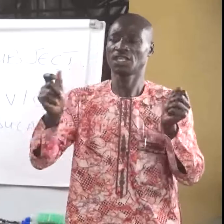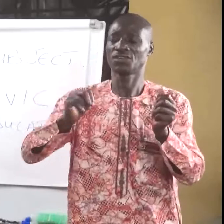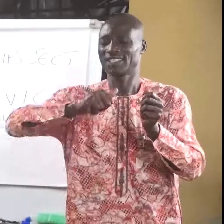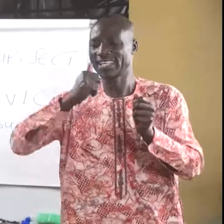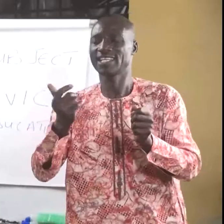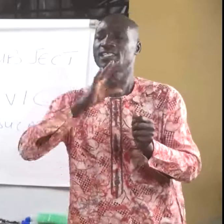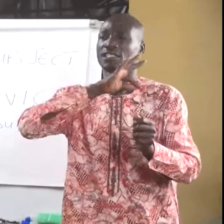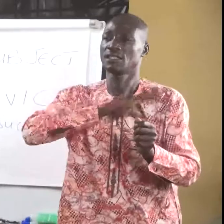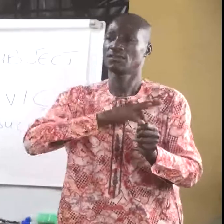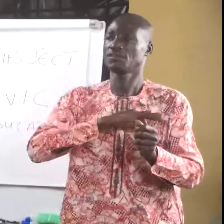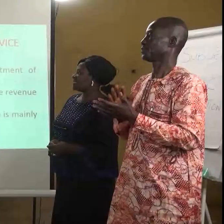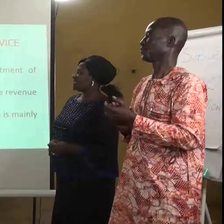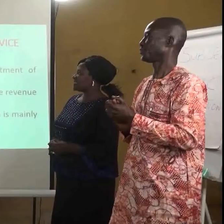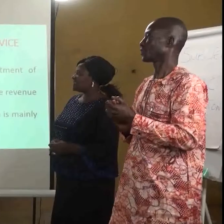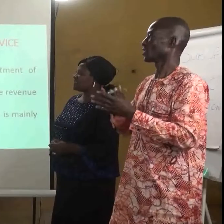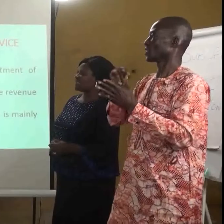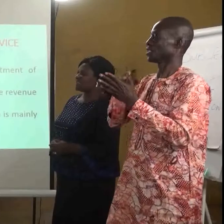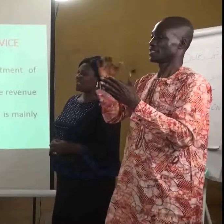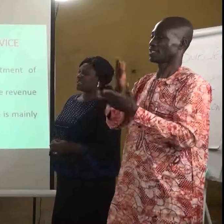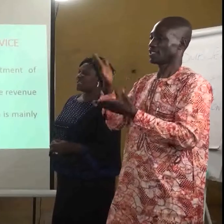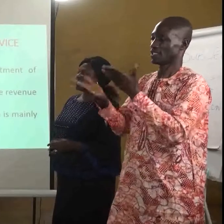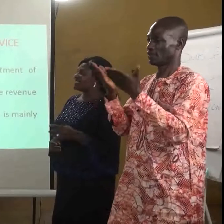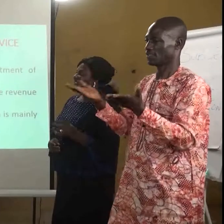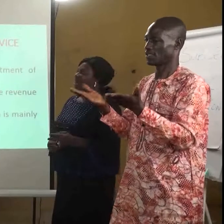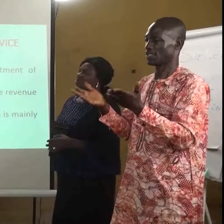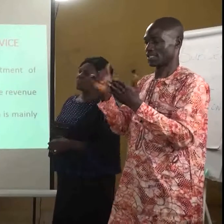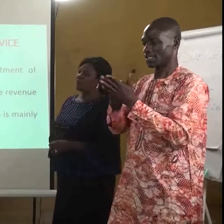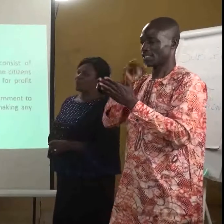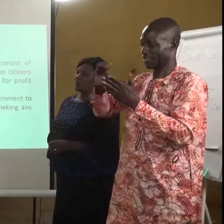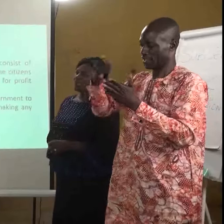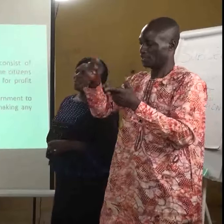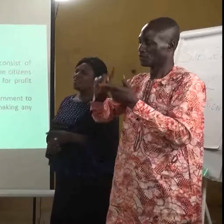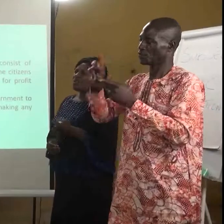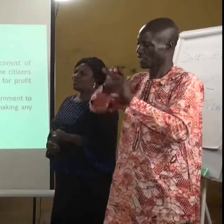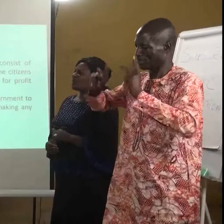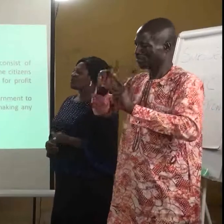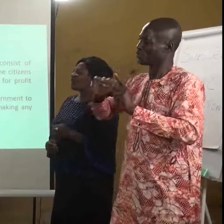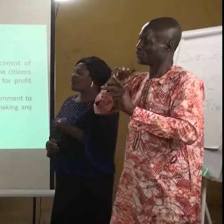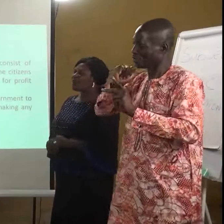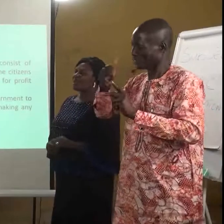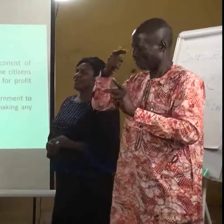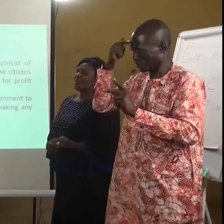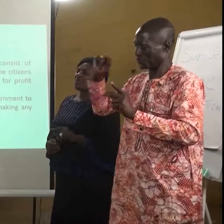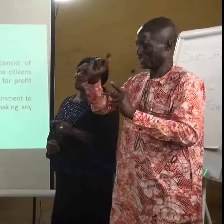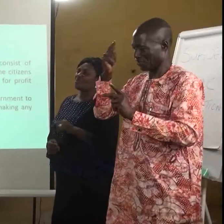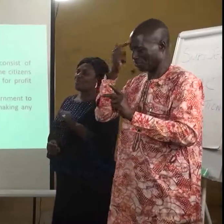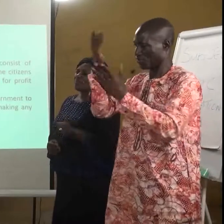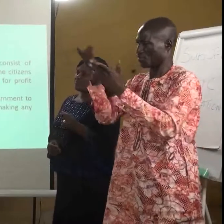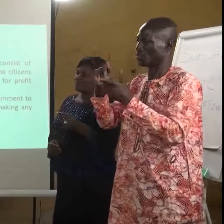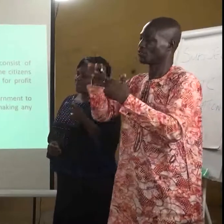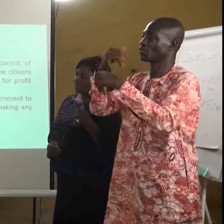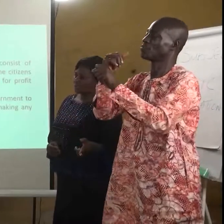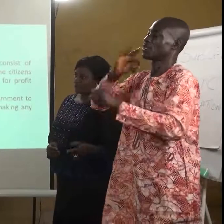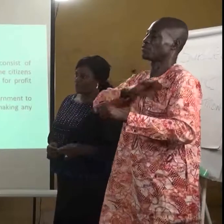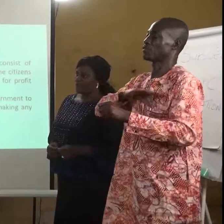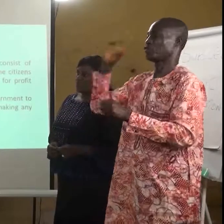profit. It is a services that is given to the public, not because the government want to make